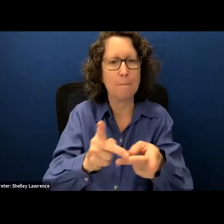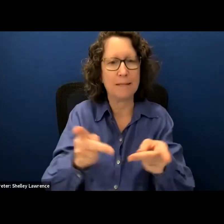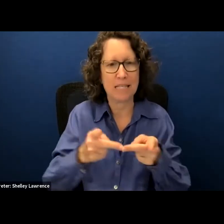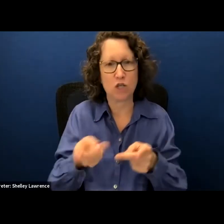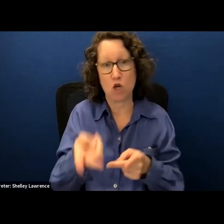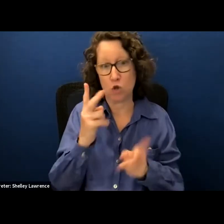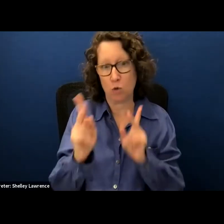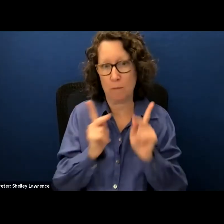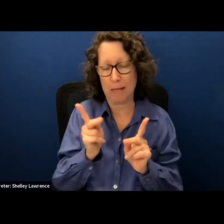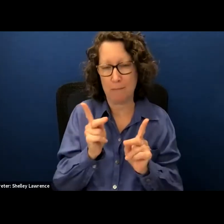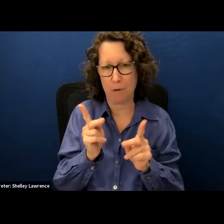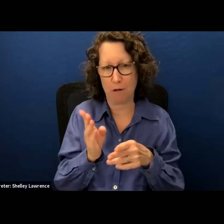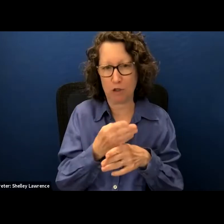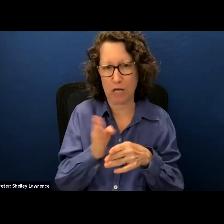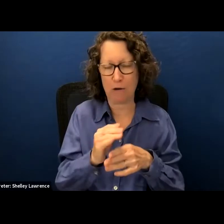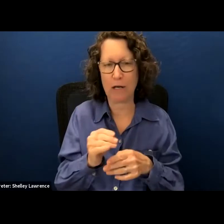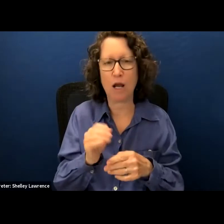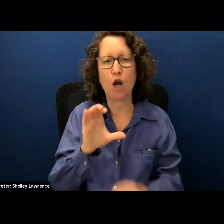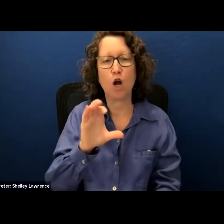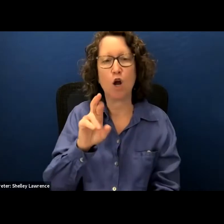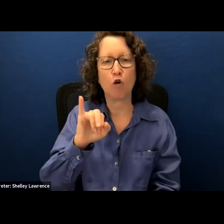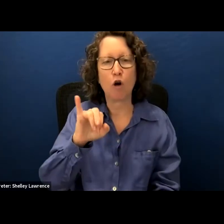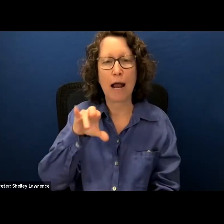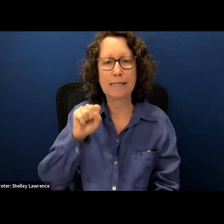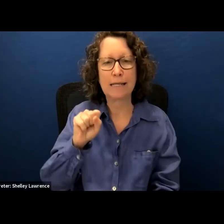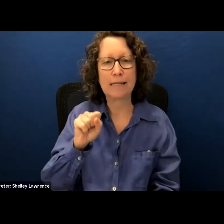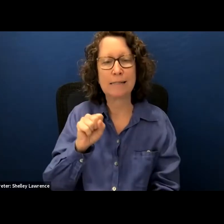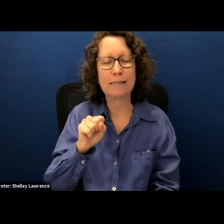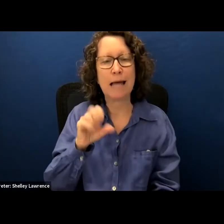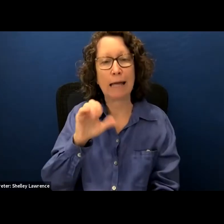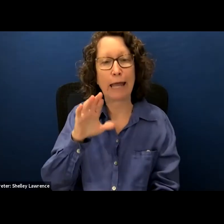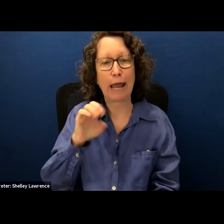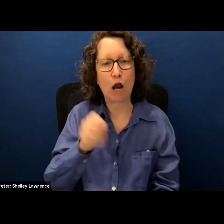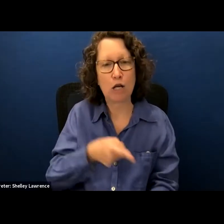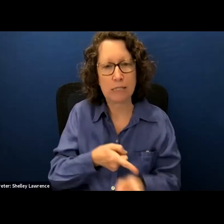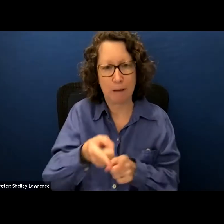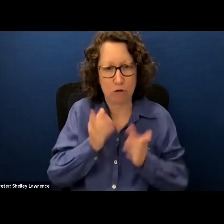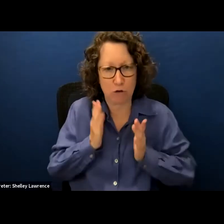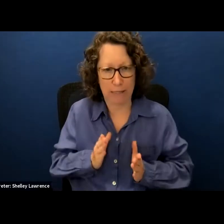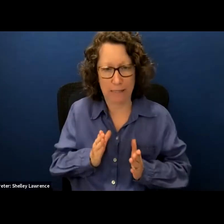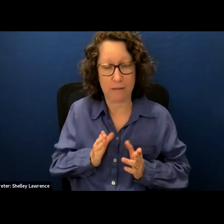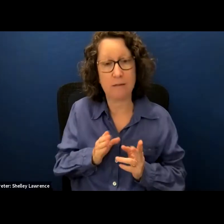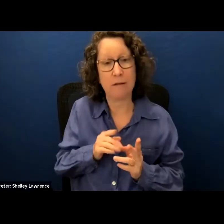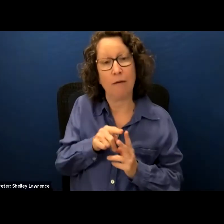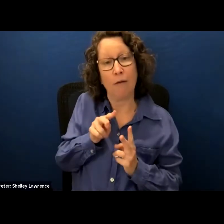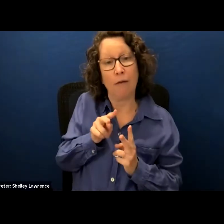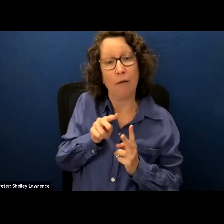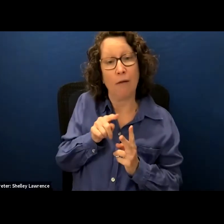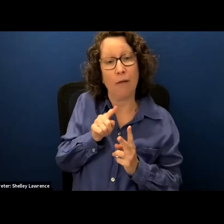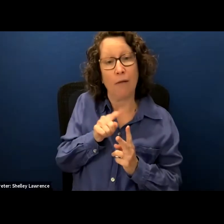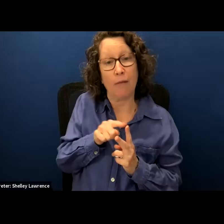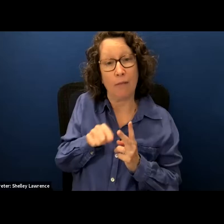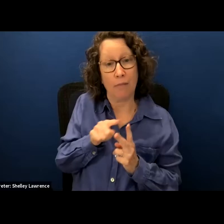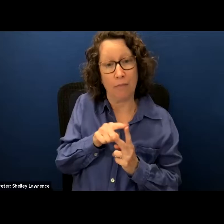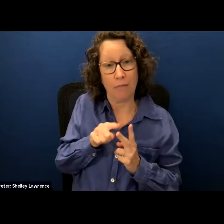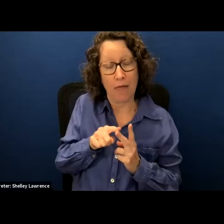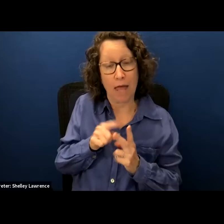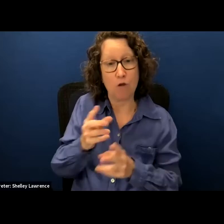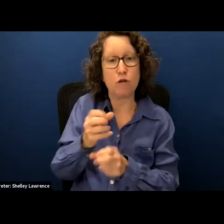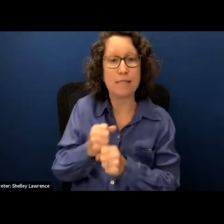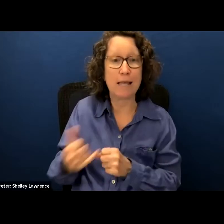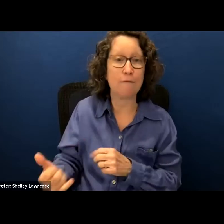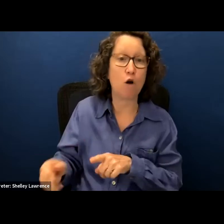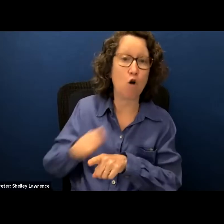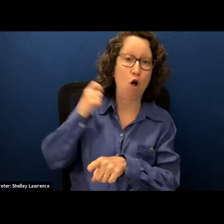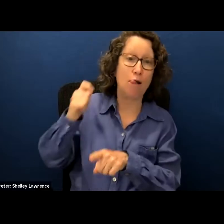people filling this position. These are our crisis care specialists. Our crisis care specialists receive